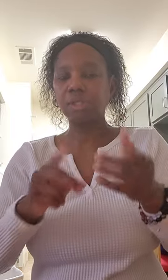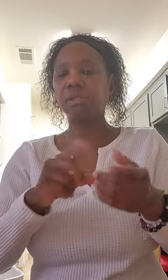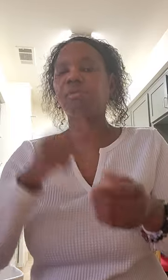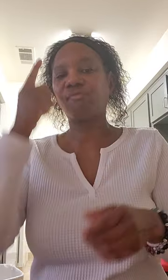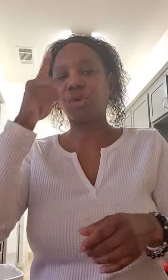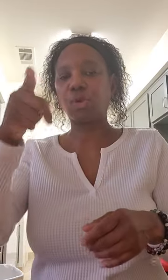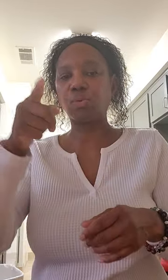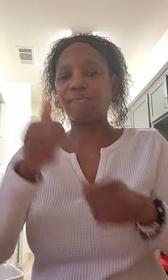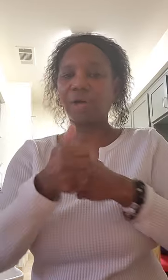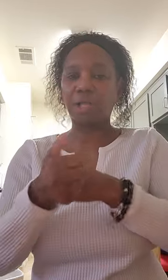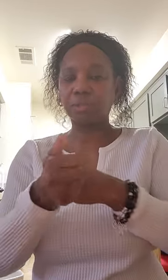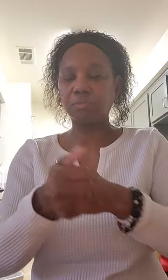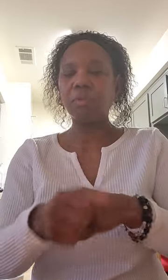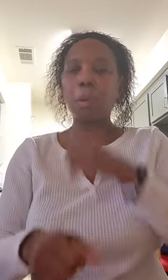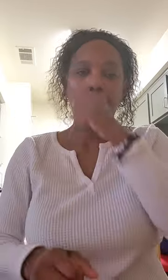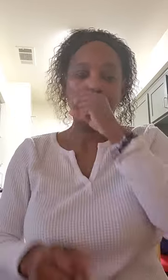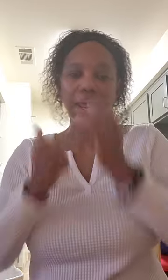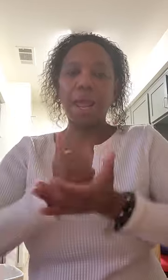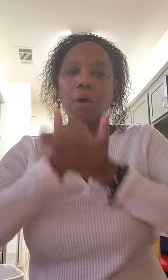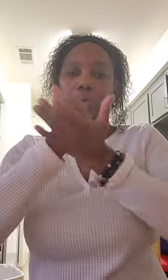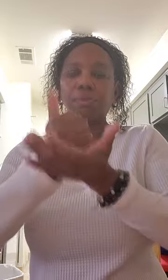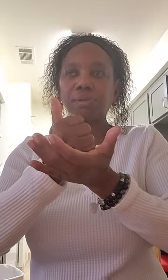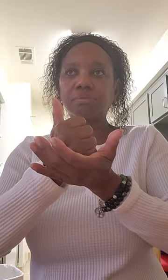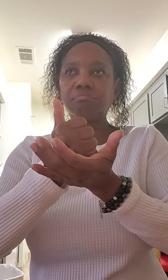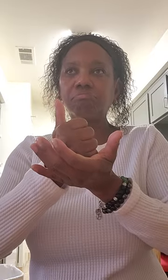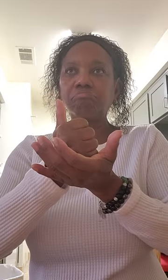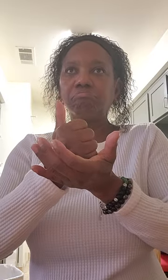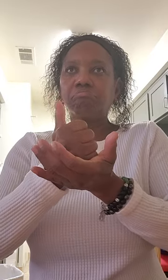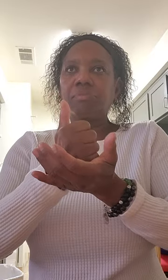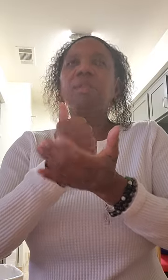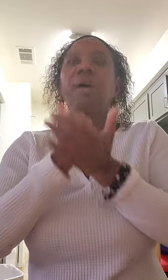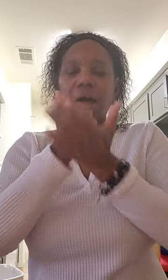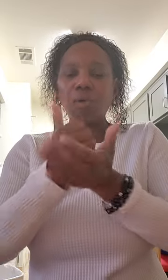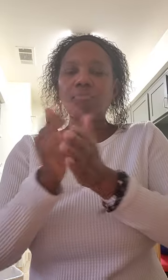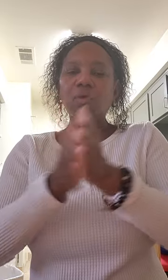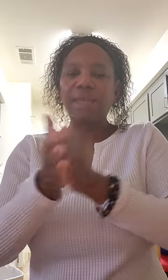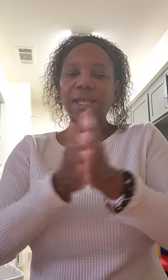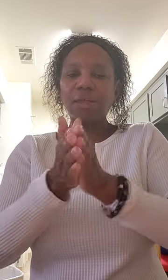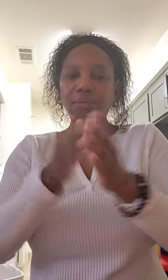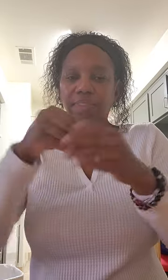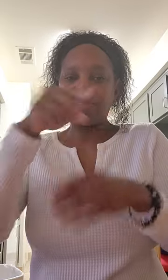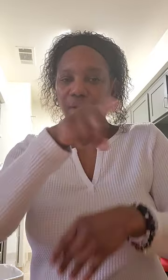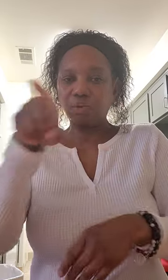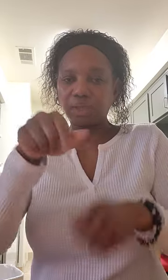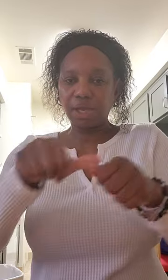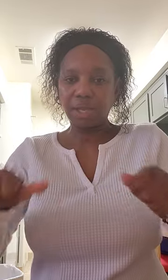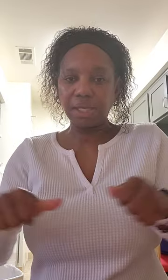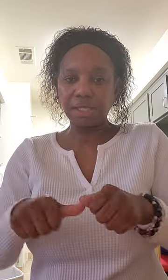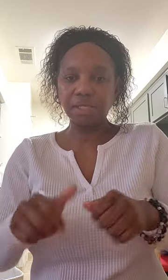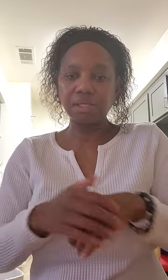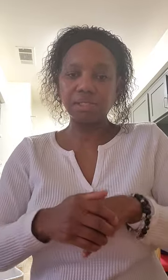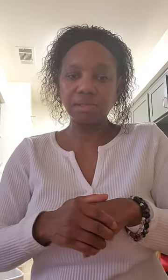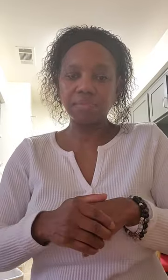for you to follow to help to help motivate you in those areas so